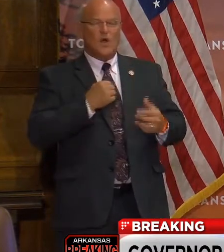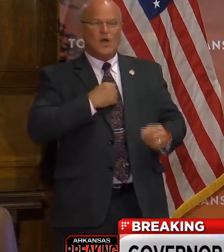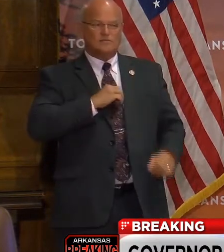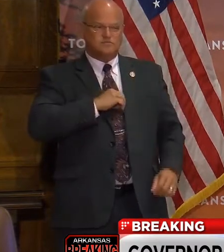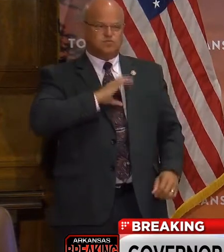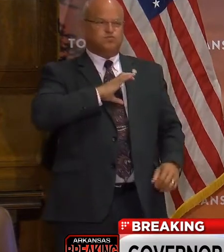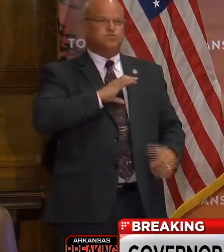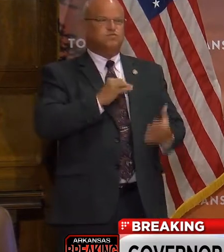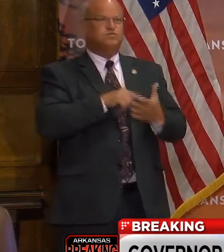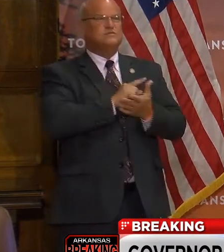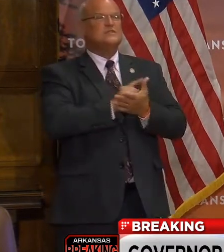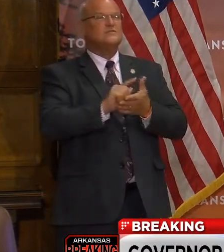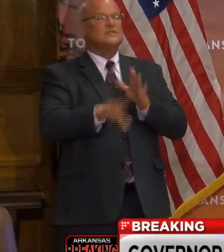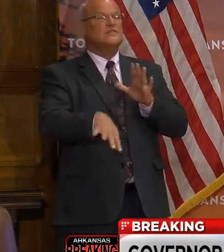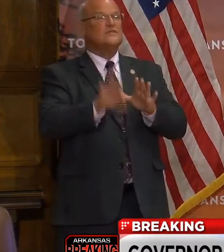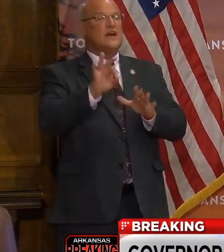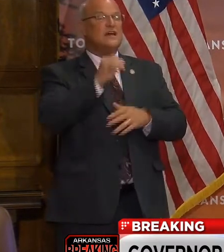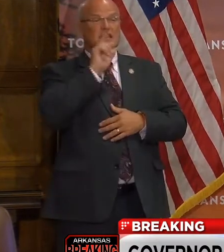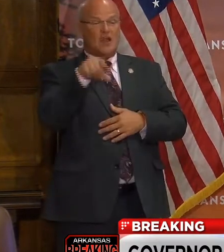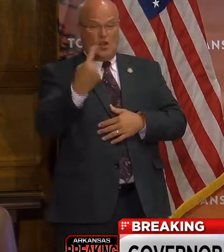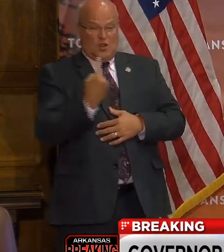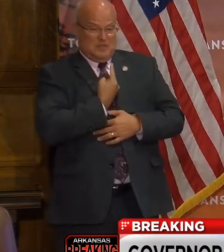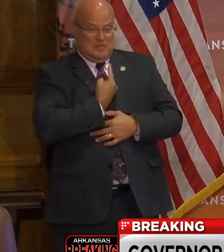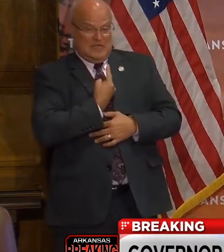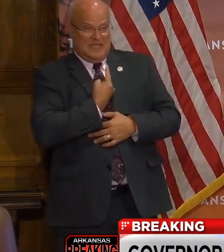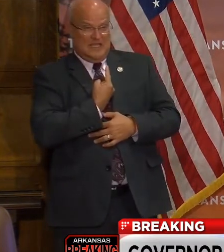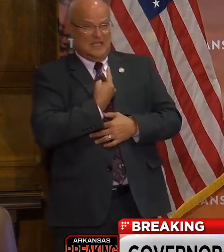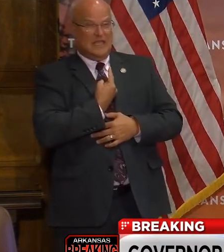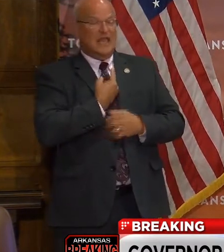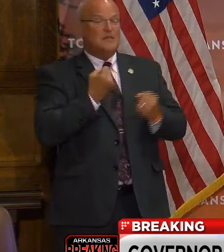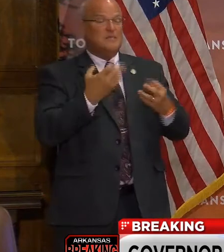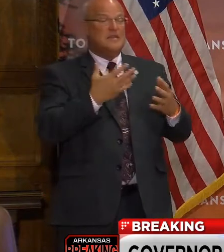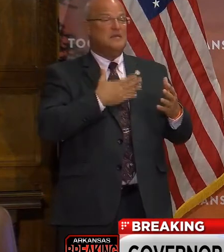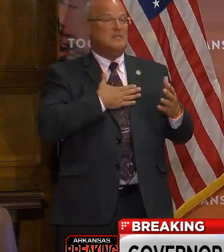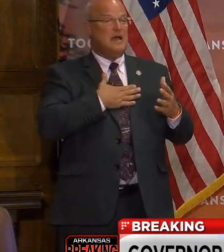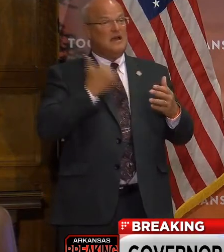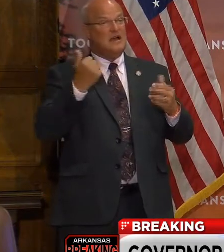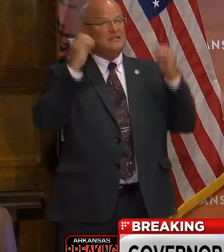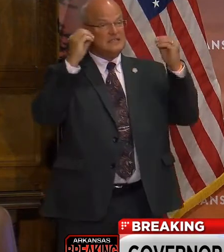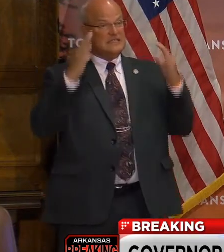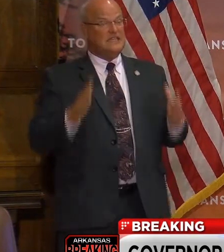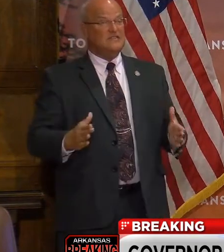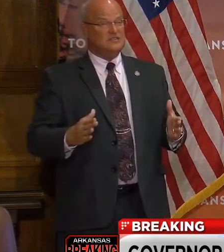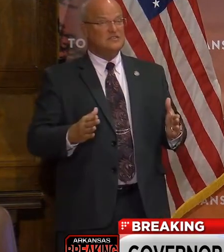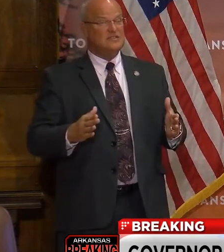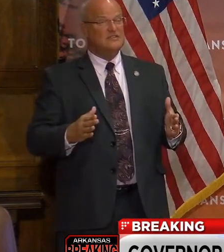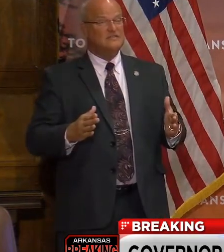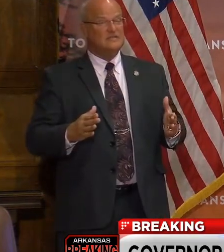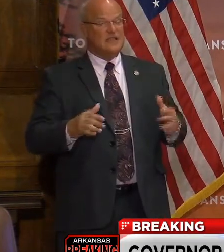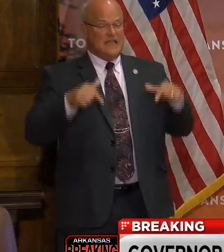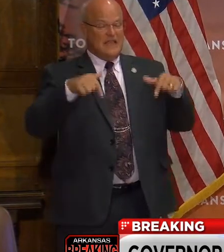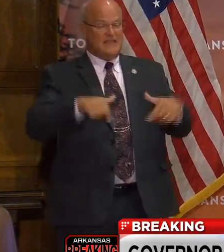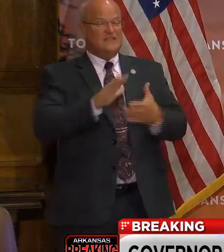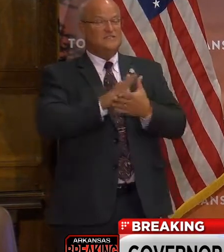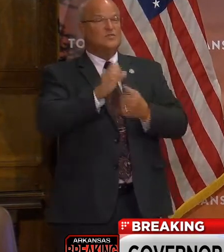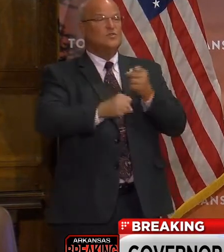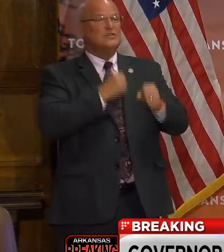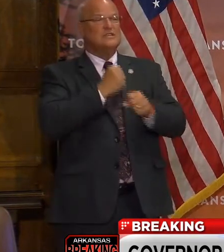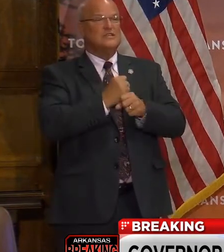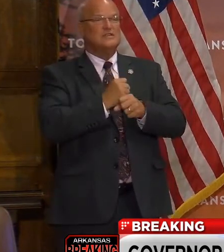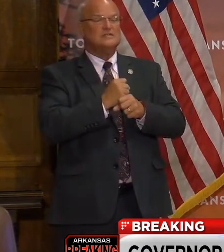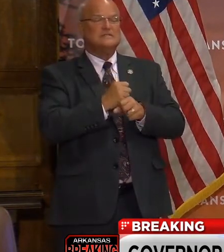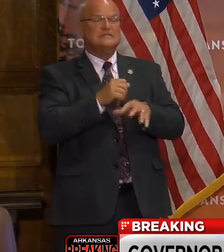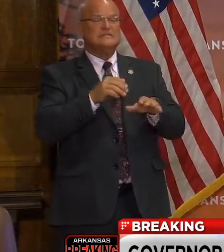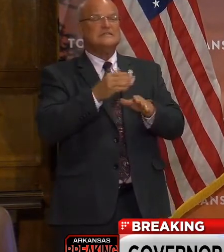week to find that it isn't only me and many of my colleagues meeting this school year with cautious